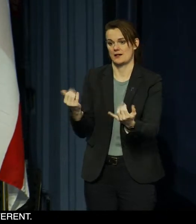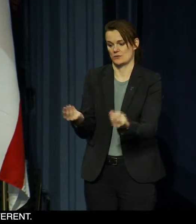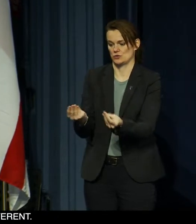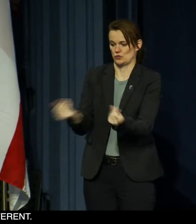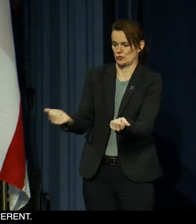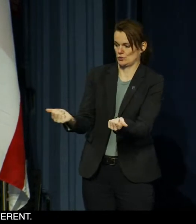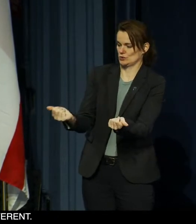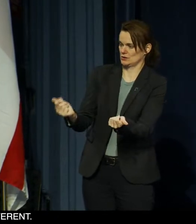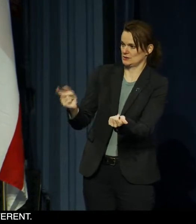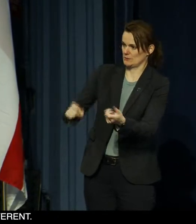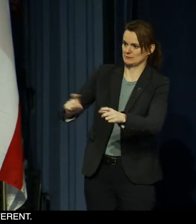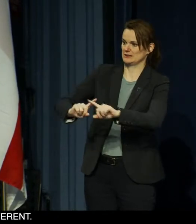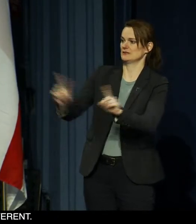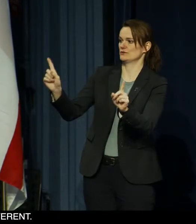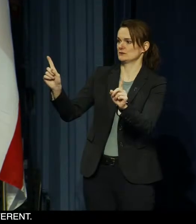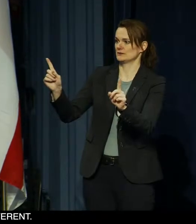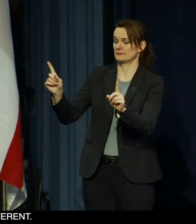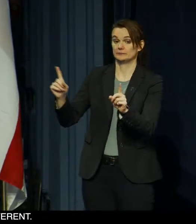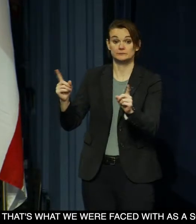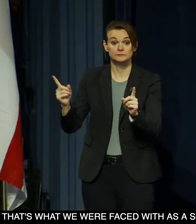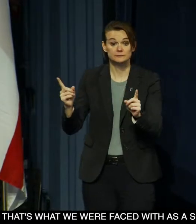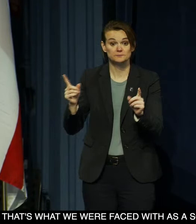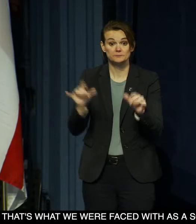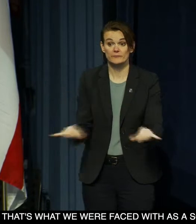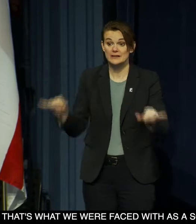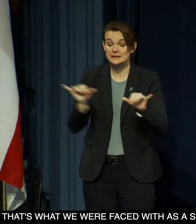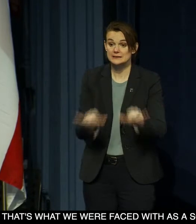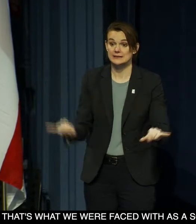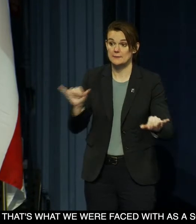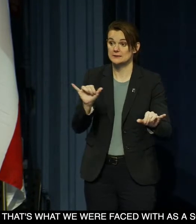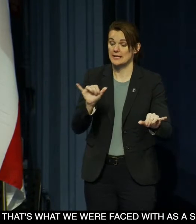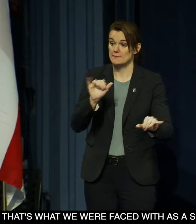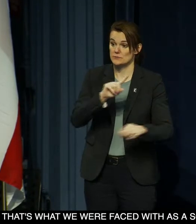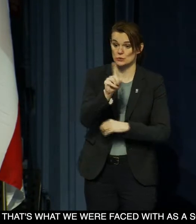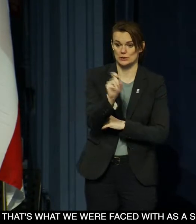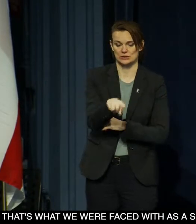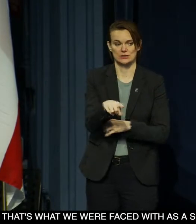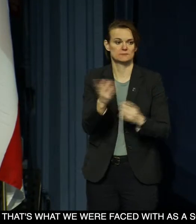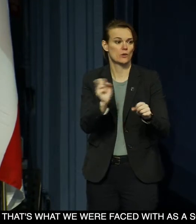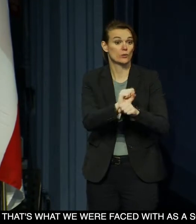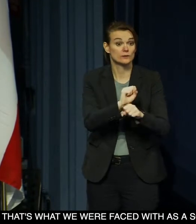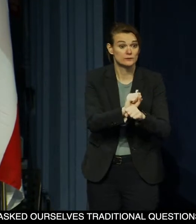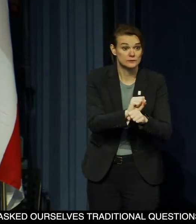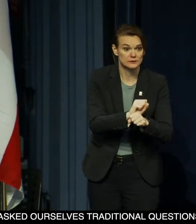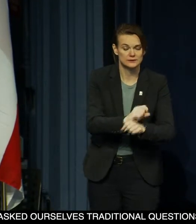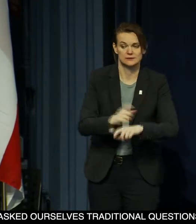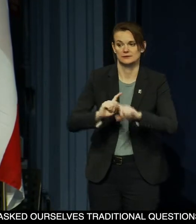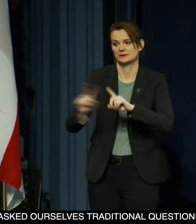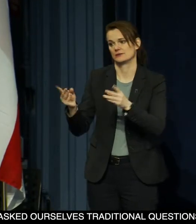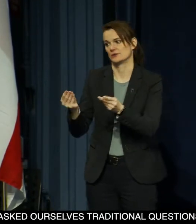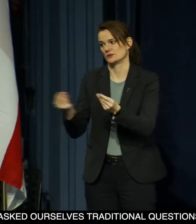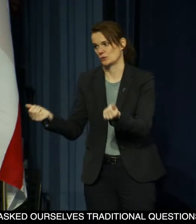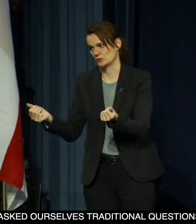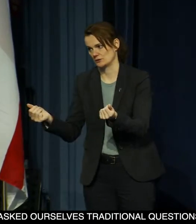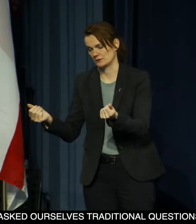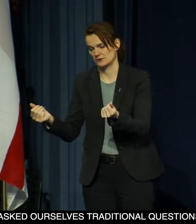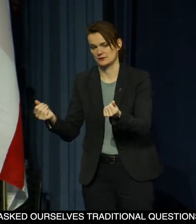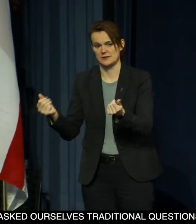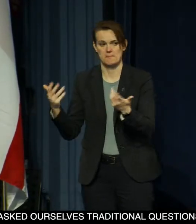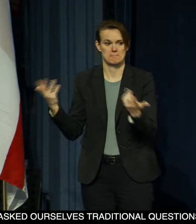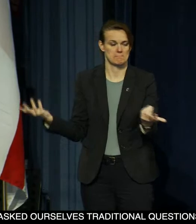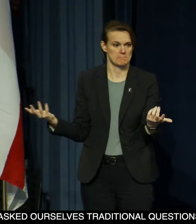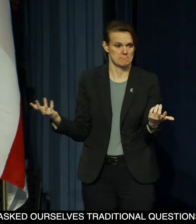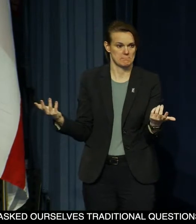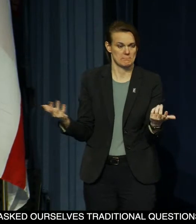years. We asked ourselves traditional questions. We asked ourselves, how would we work? And we had to find new answers. We